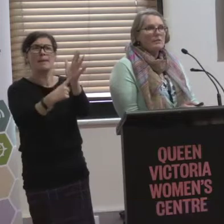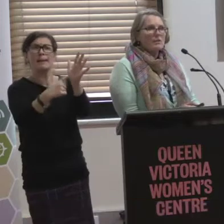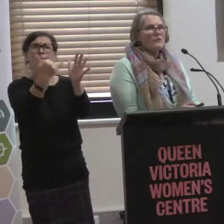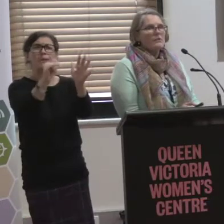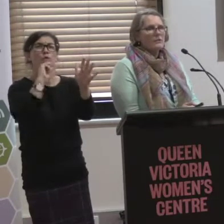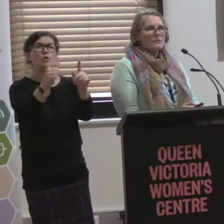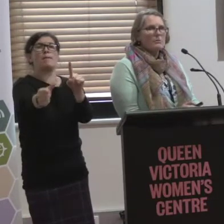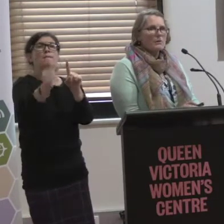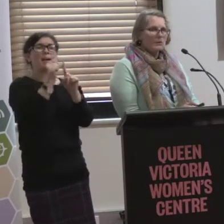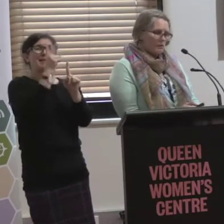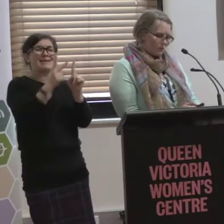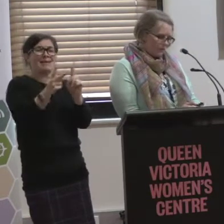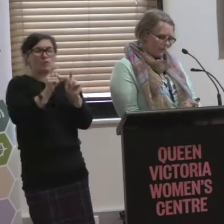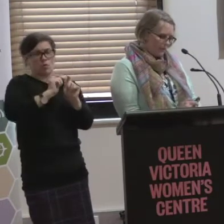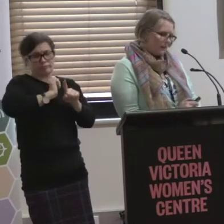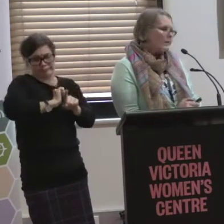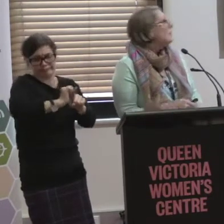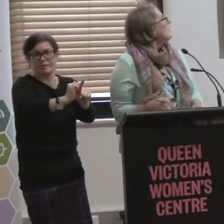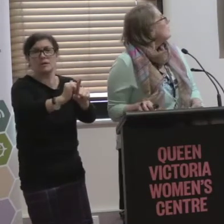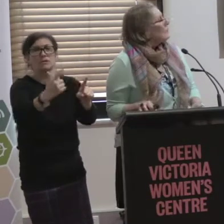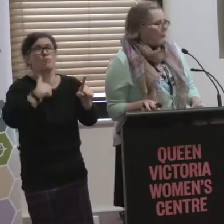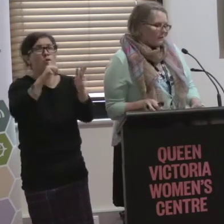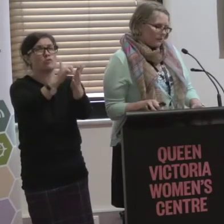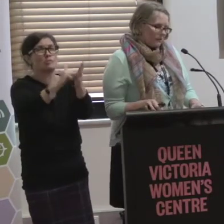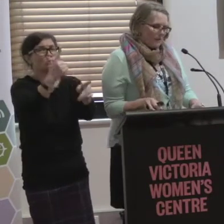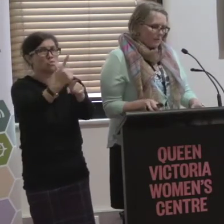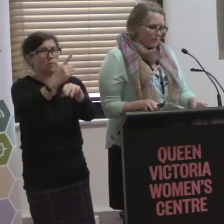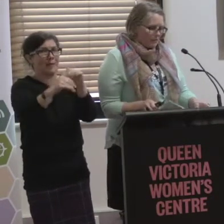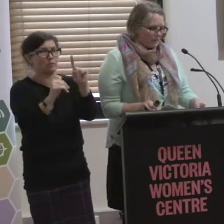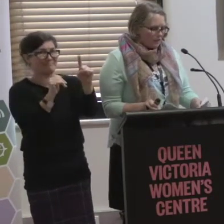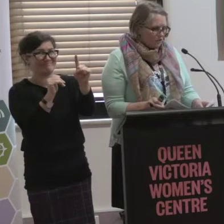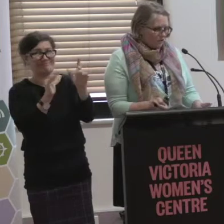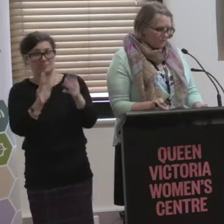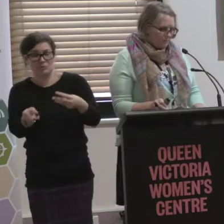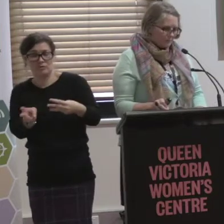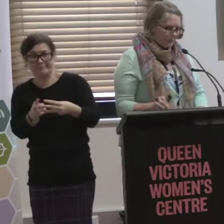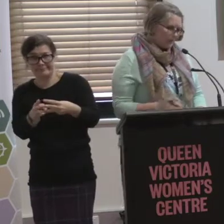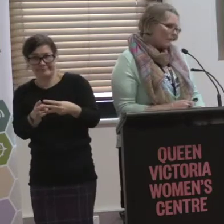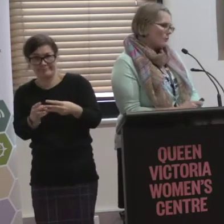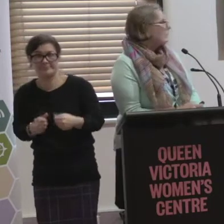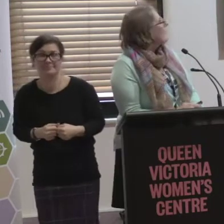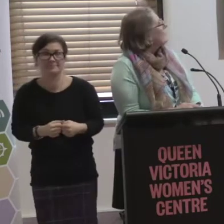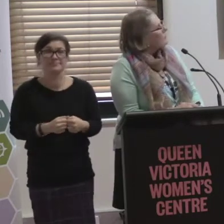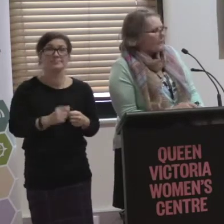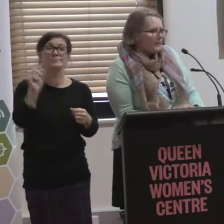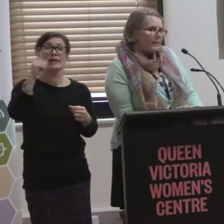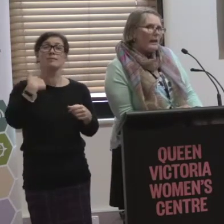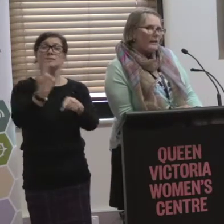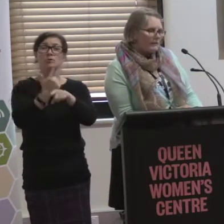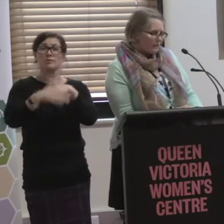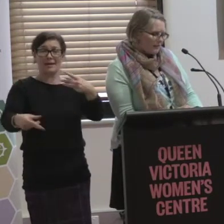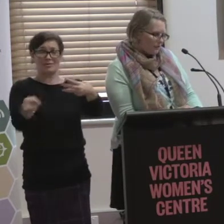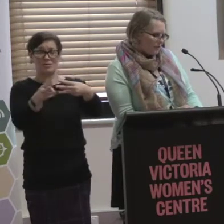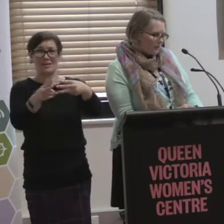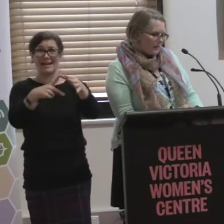back for redrafting, so it's not appropriate to talk about that. So today in my presentation, I'm going to talk about these 3